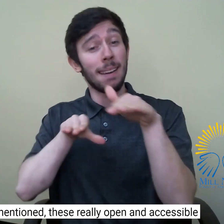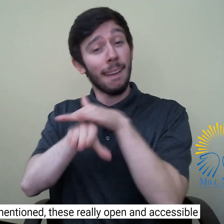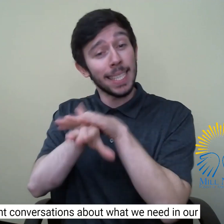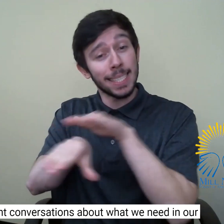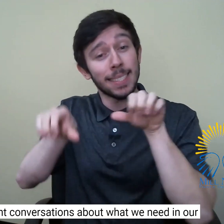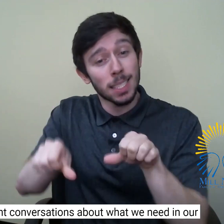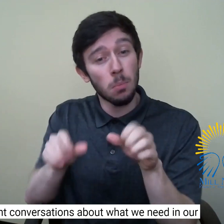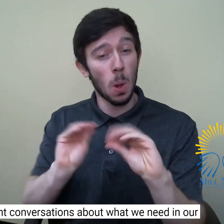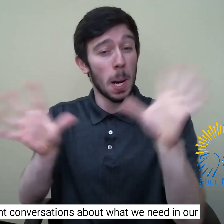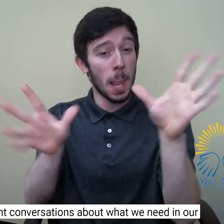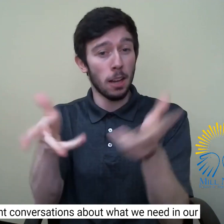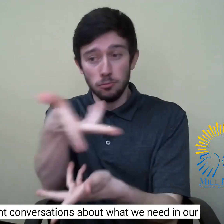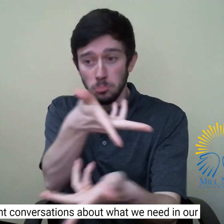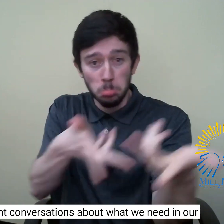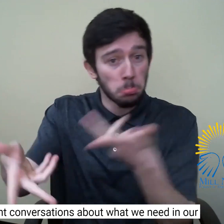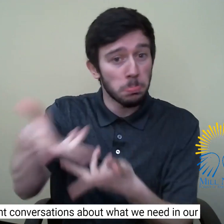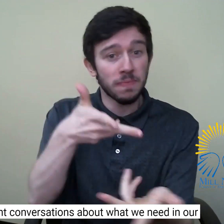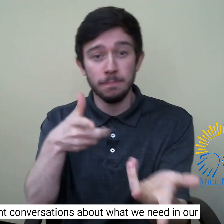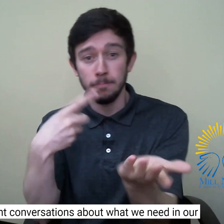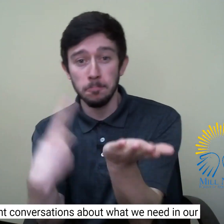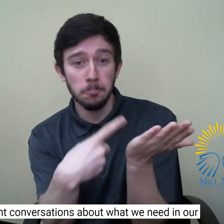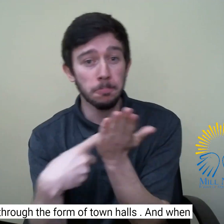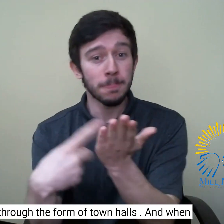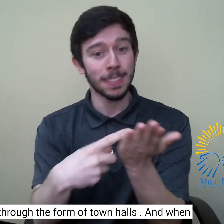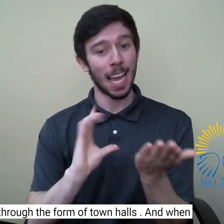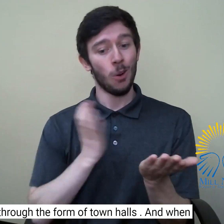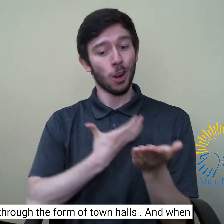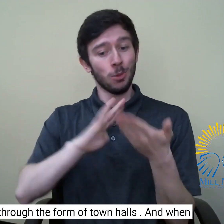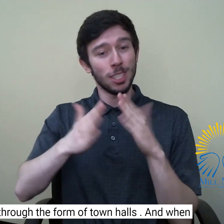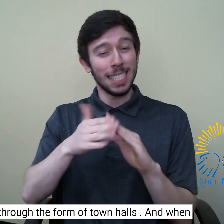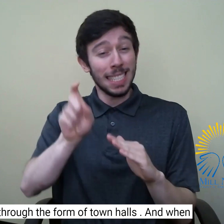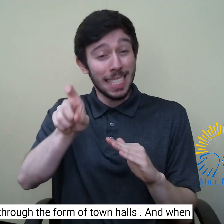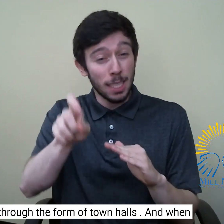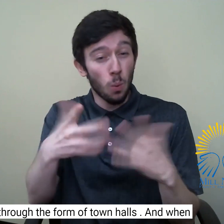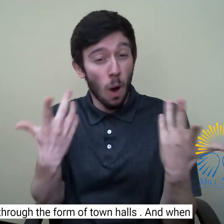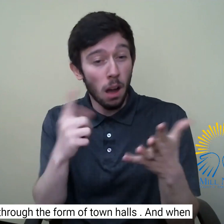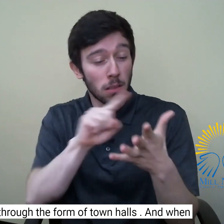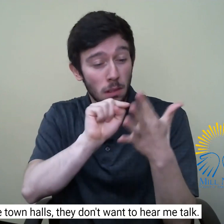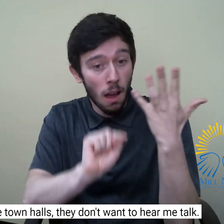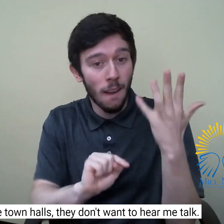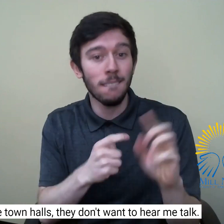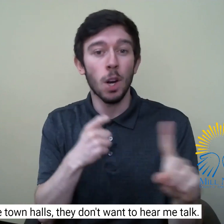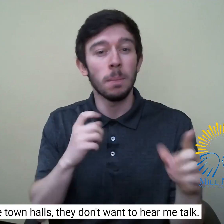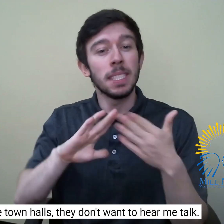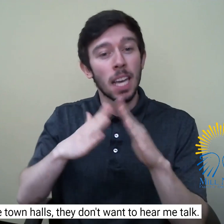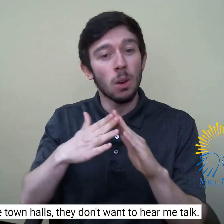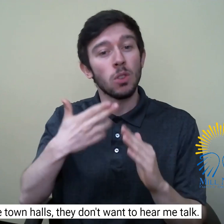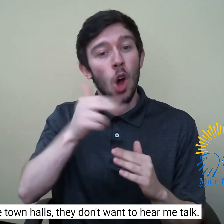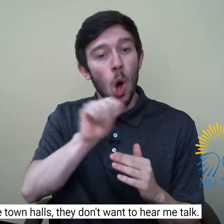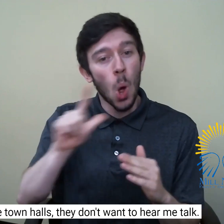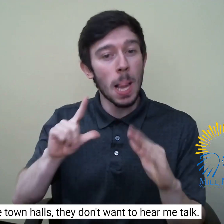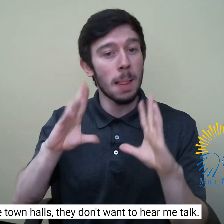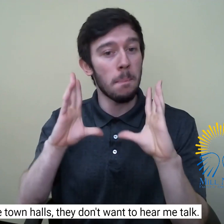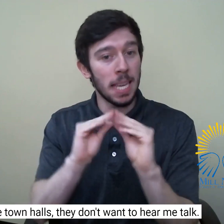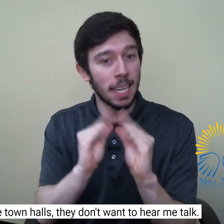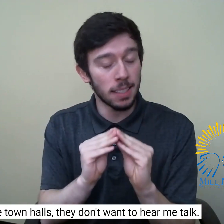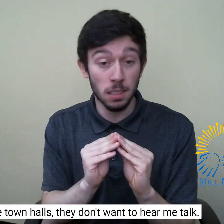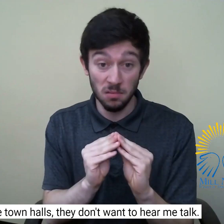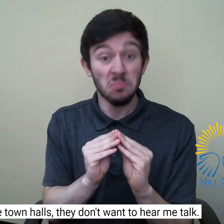and transparent conversations about what we need in our community through the form of town halls. And when you have those town halls, they don't want to hear me